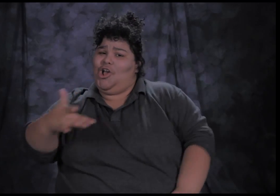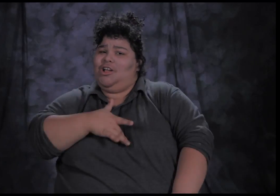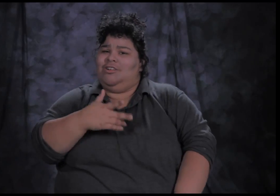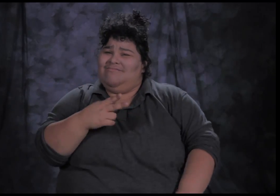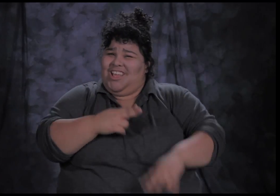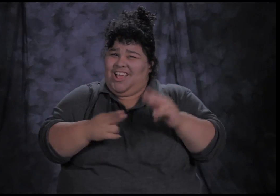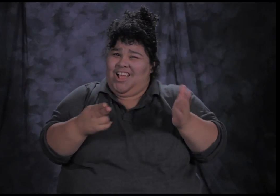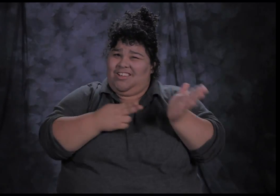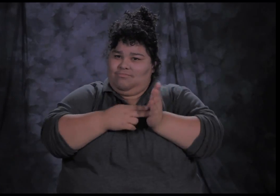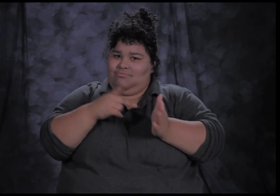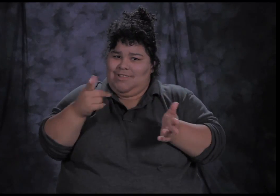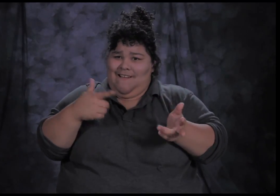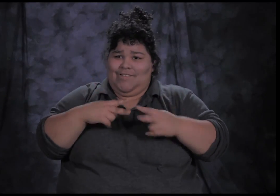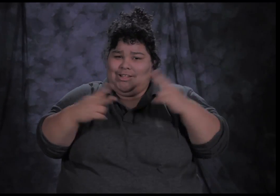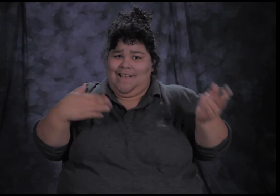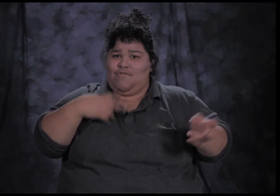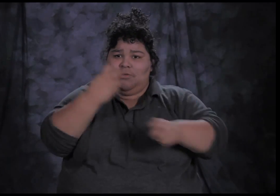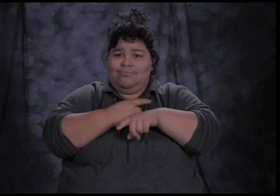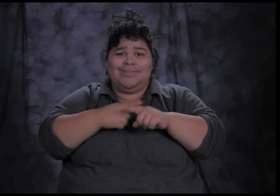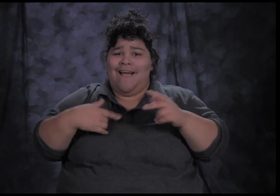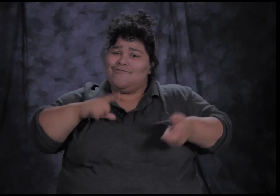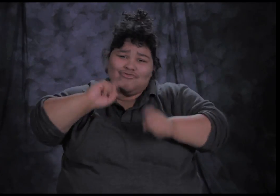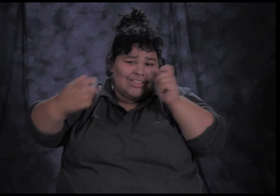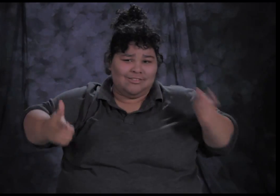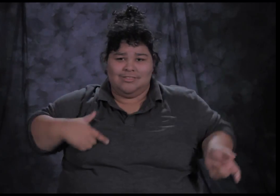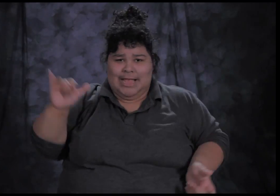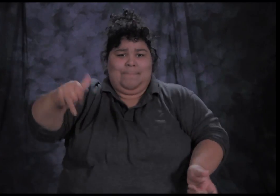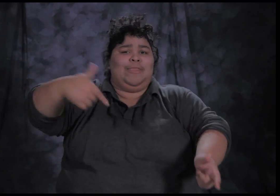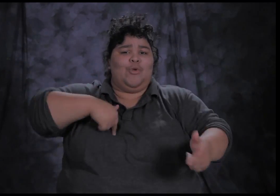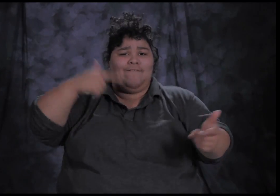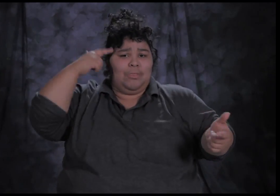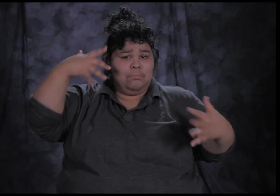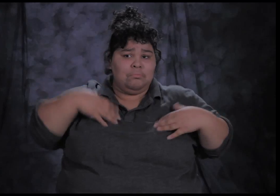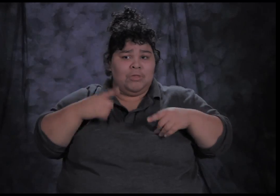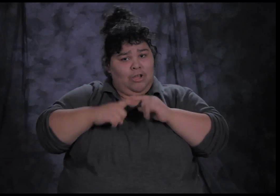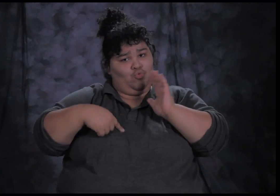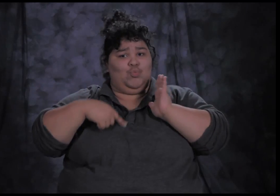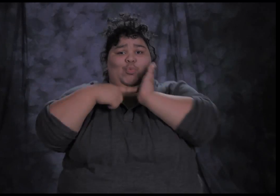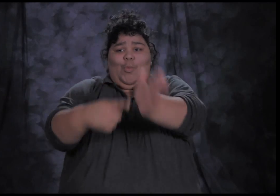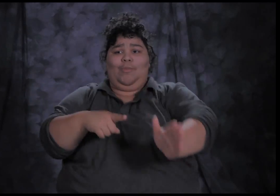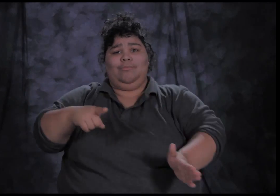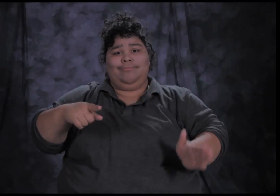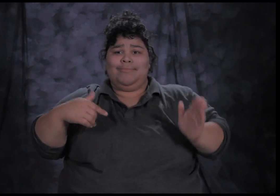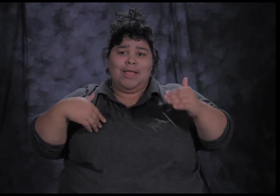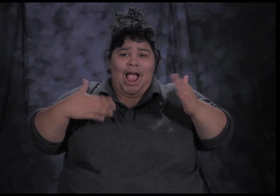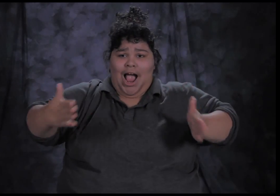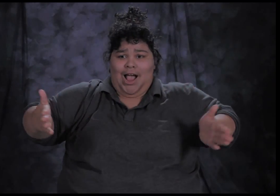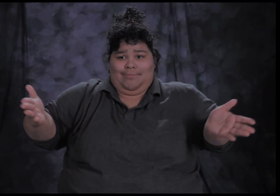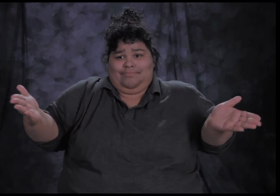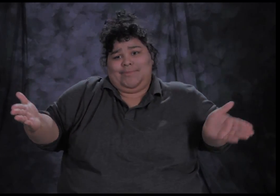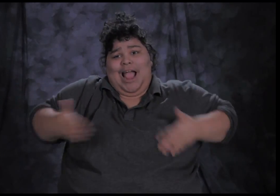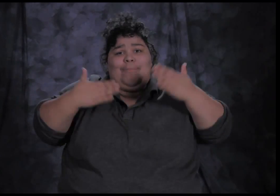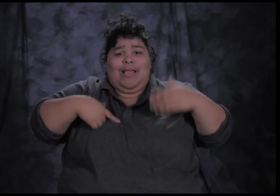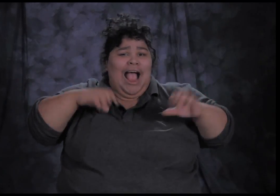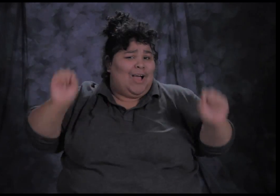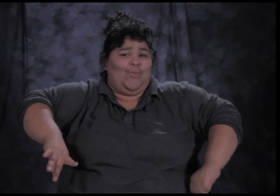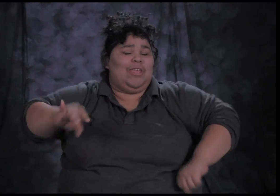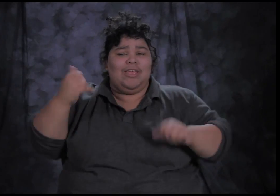person, I have a good heart, and I'd like to show that to the world. I've changed a lot, and I think that I've shown people what I'm capable